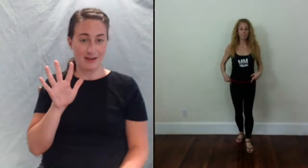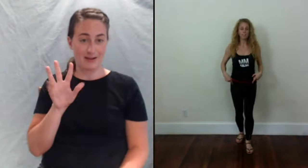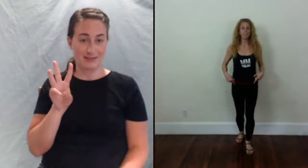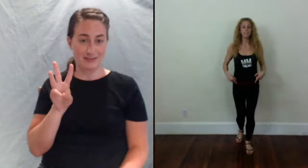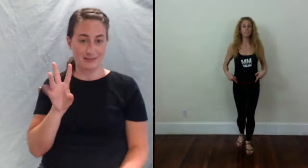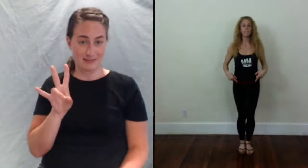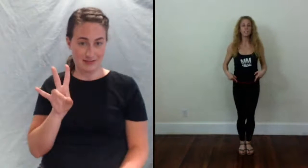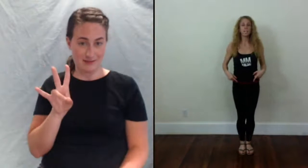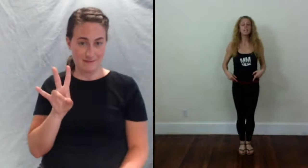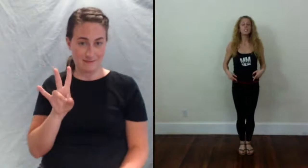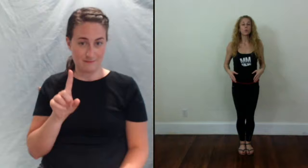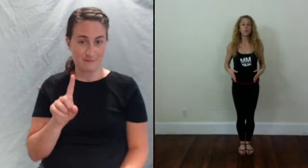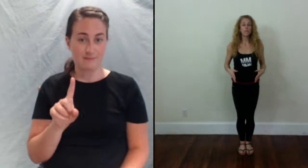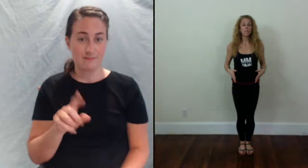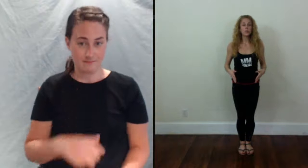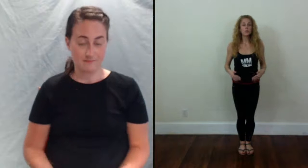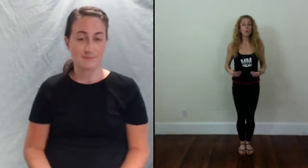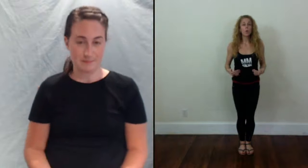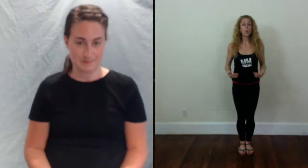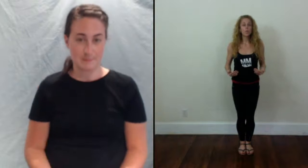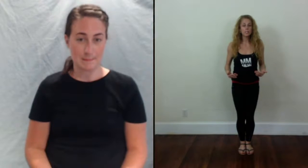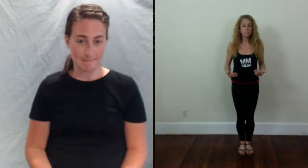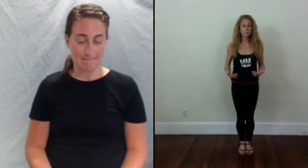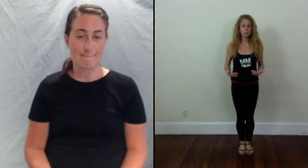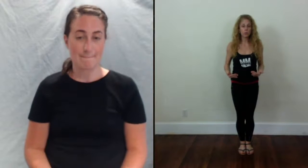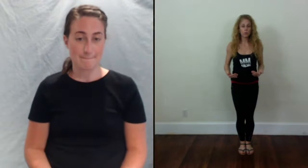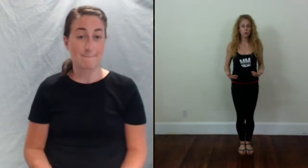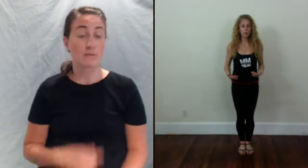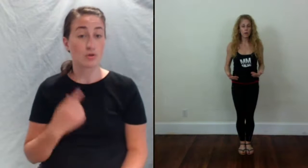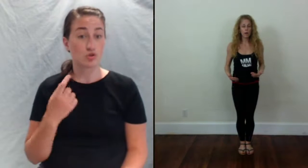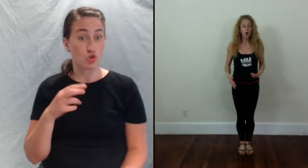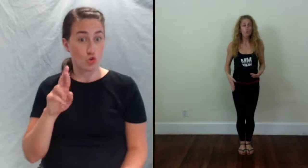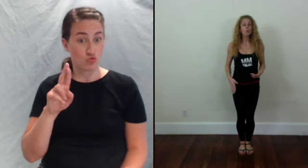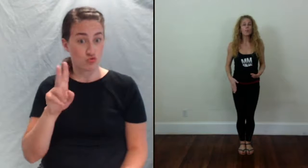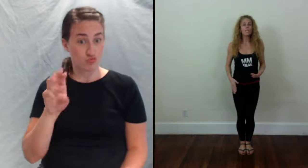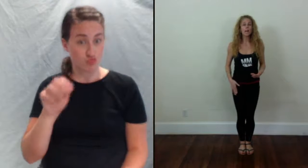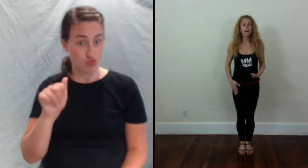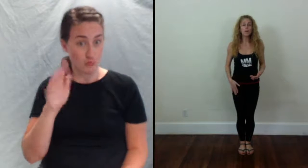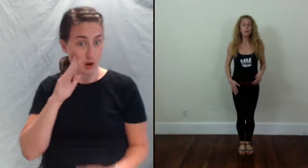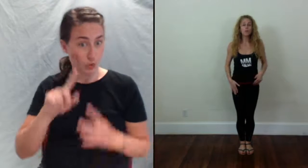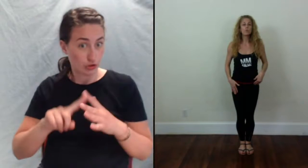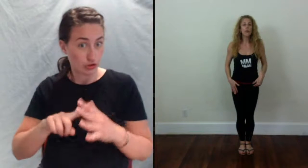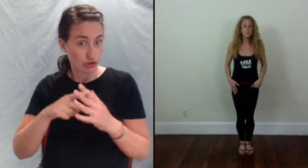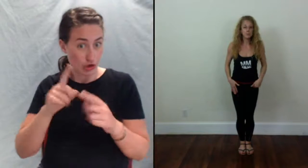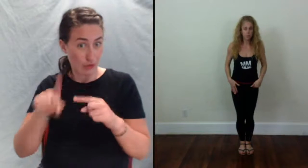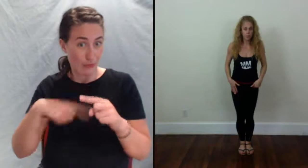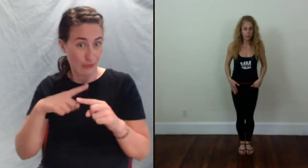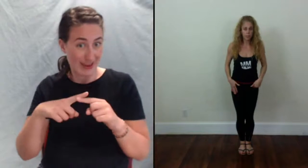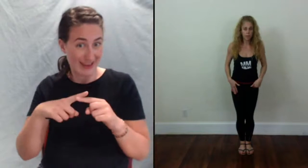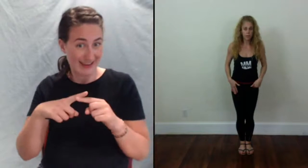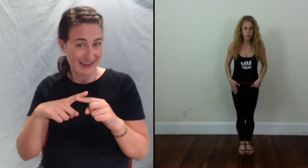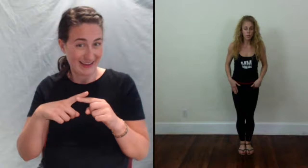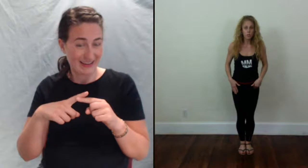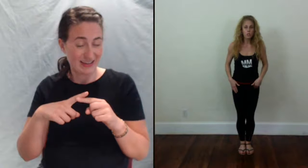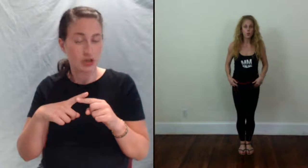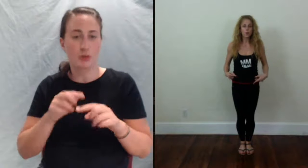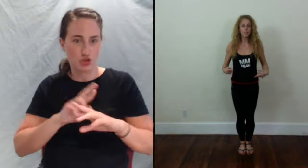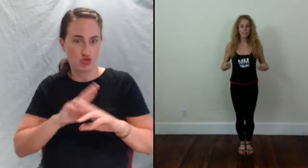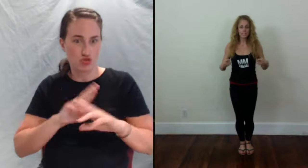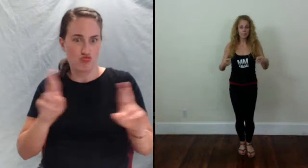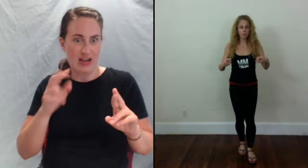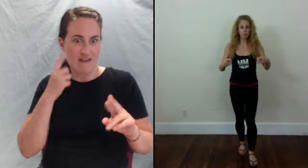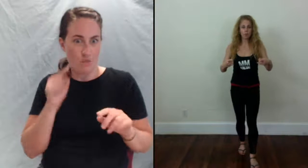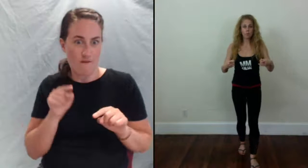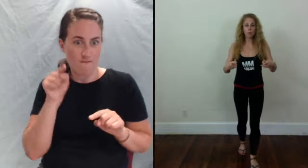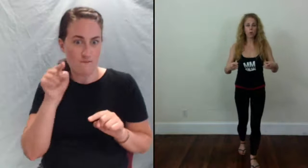our 5. So what we're gonna do is we're always gonna start Roomba when we come ready for the front step. So